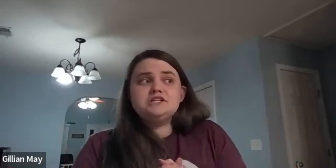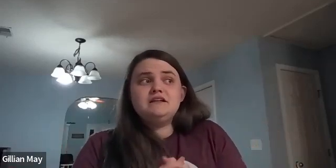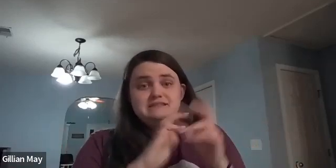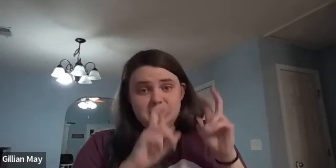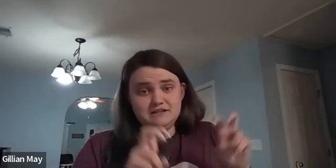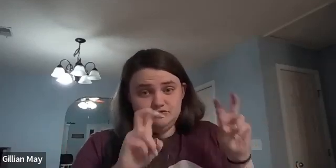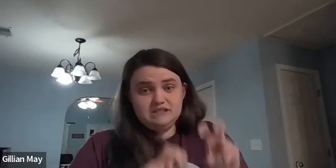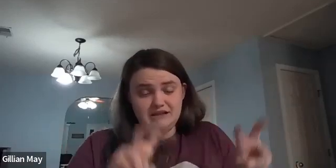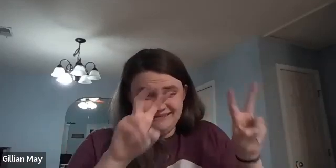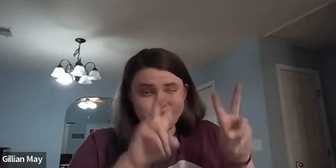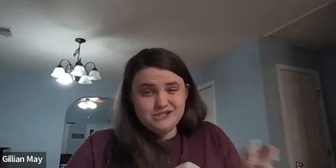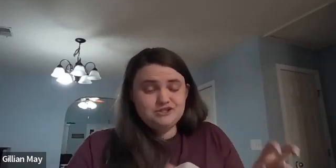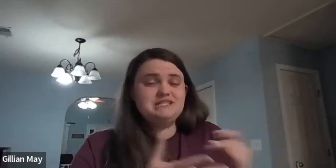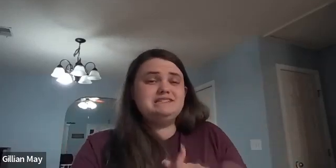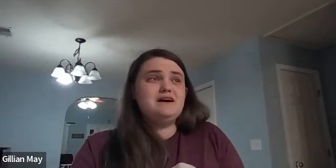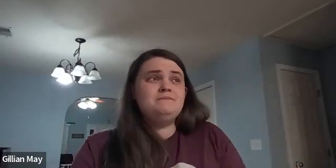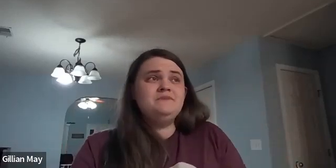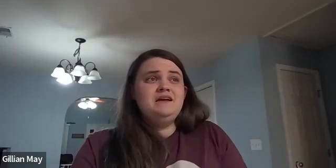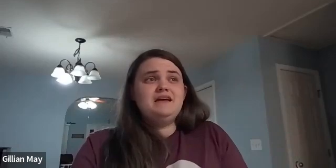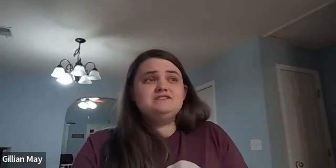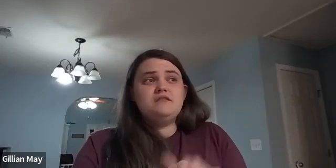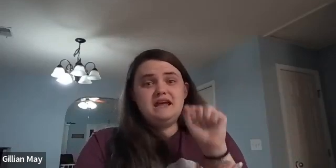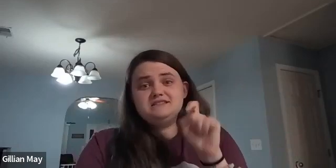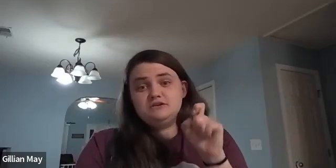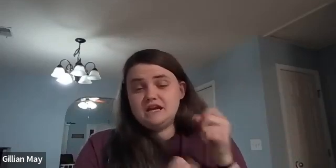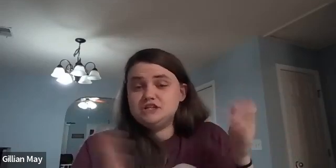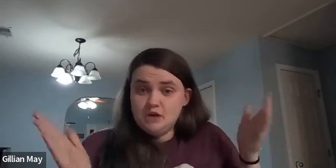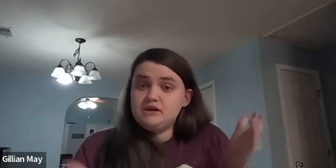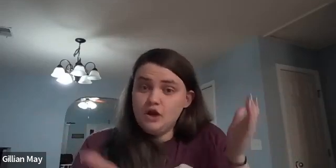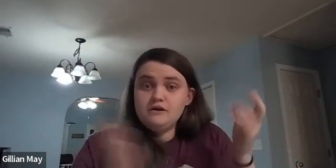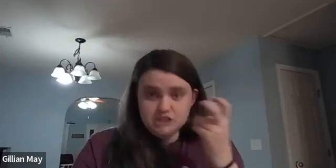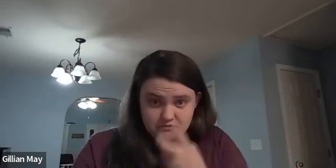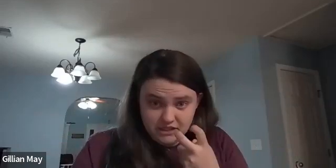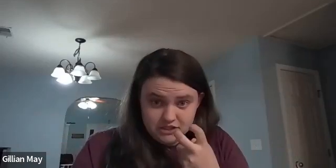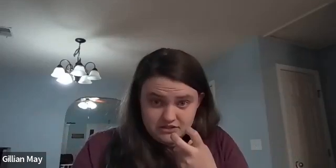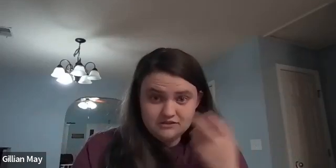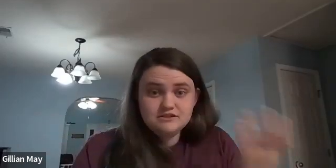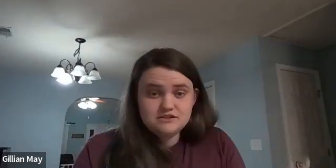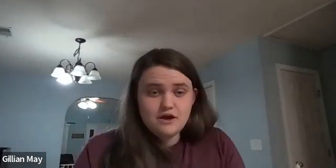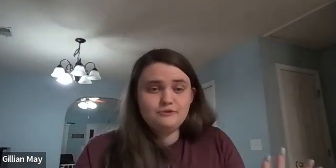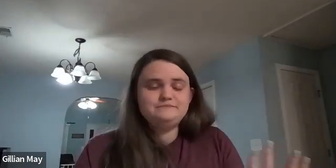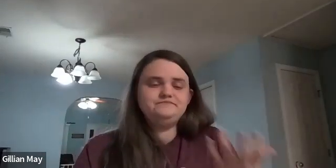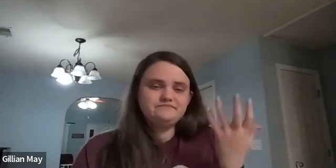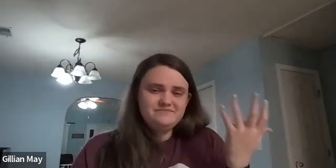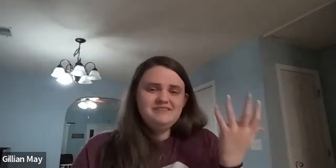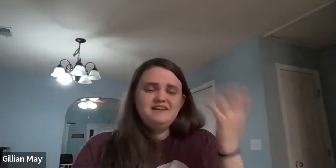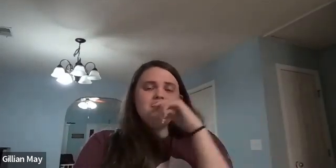like science research, like research is done, and so that ASL can actually help encourage speech. So,